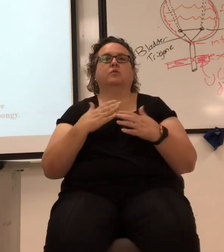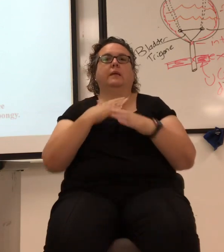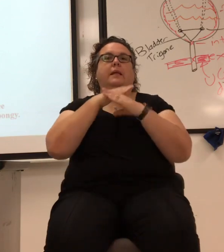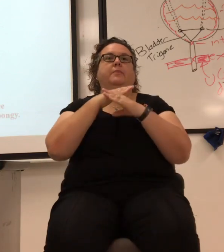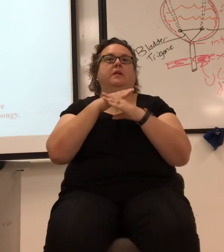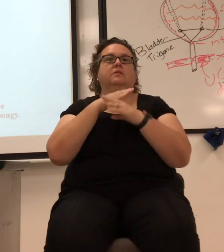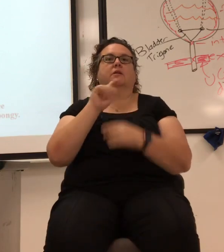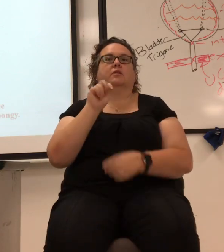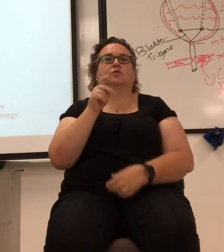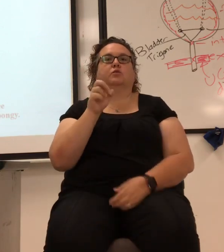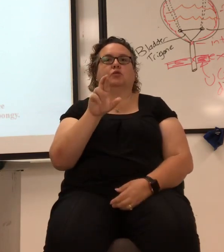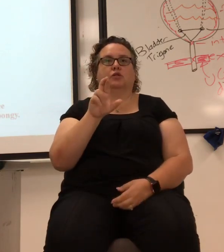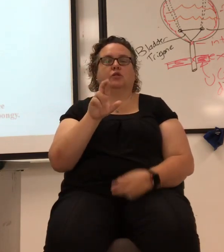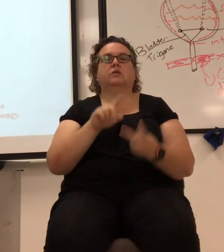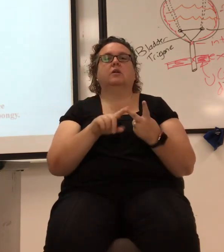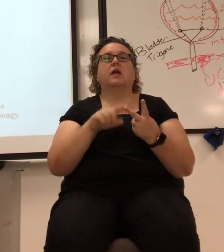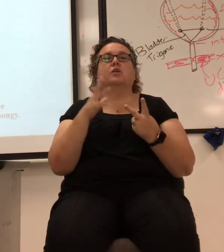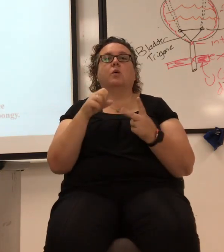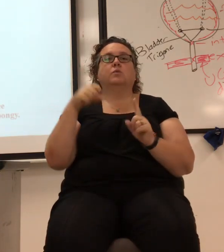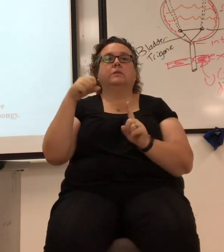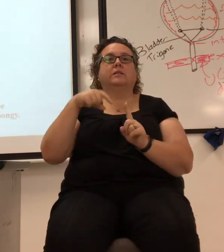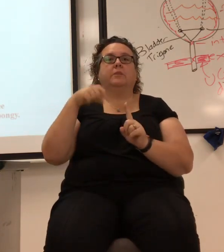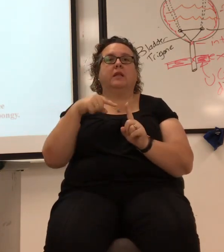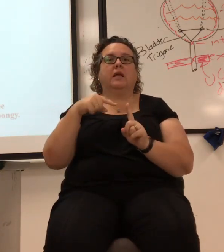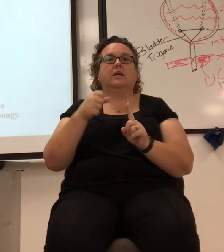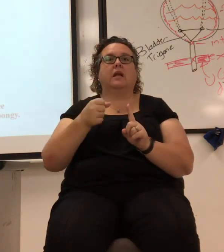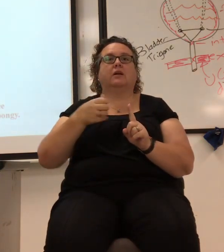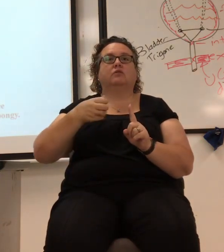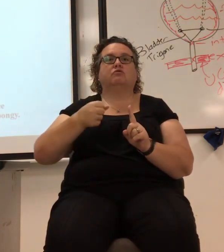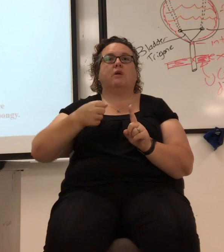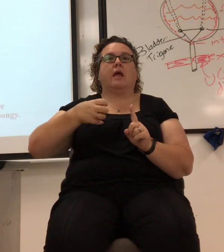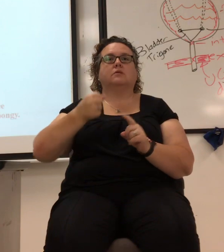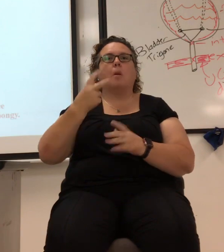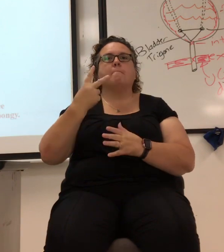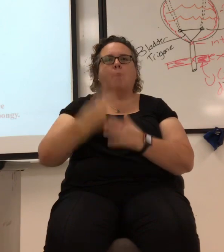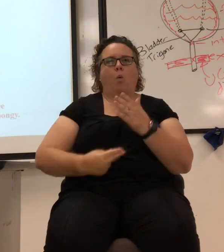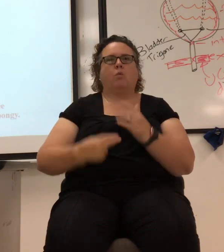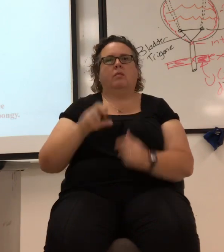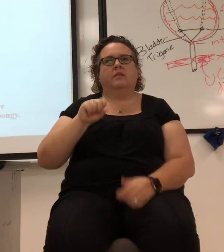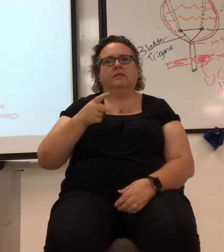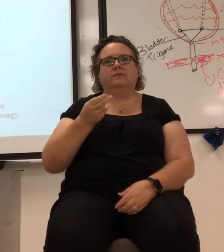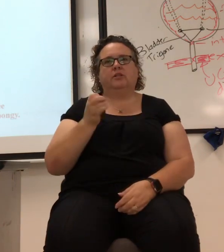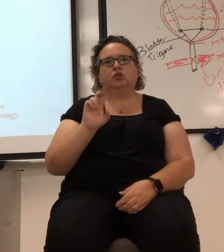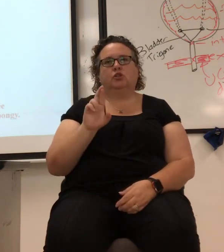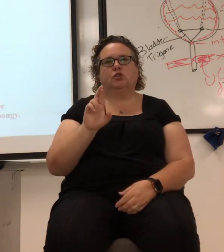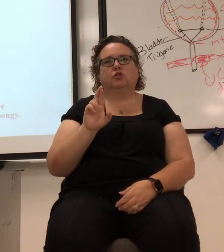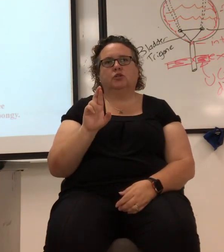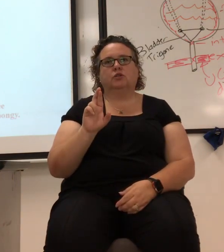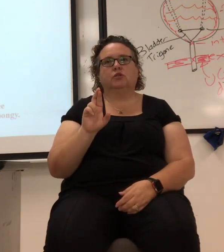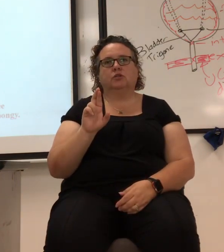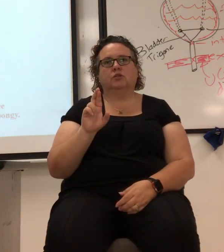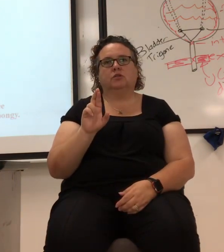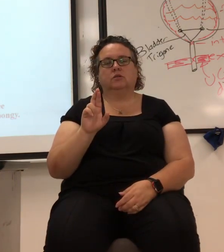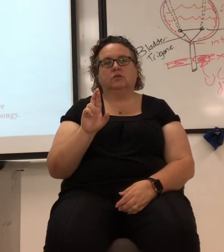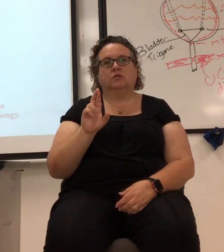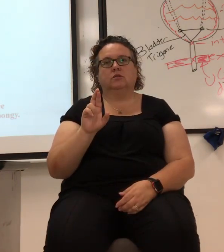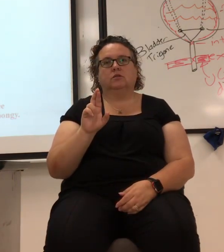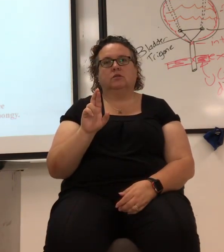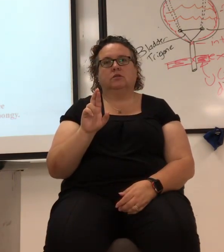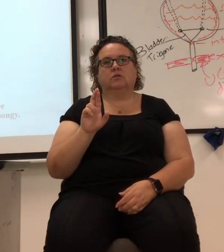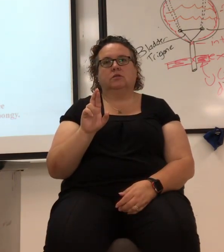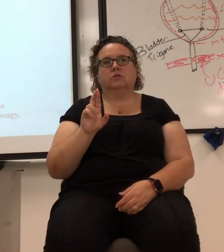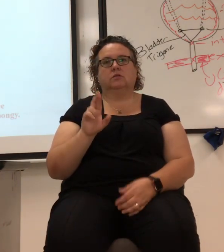I have three structures here: detrusor, internal, external sphincter. If you want to hold it in, here's